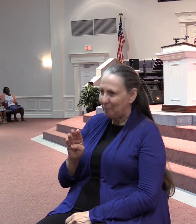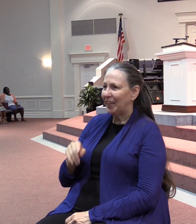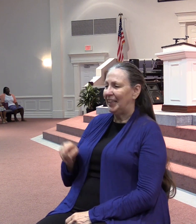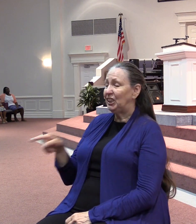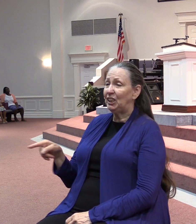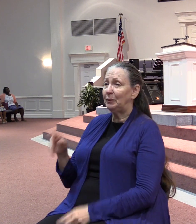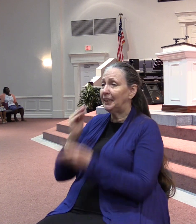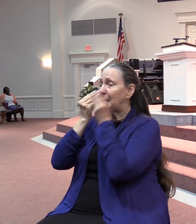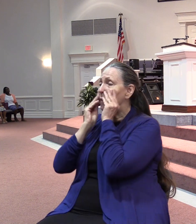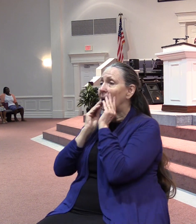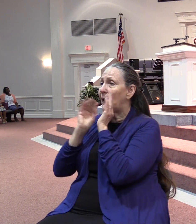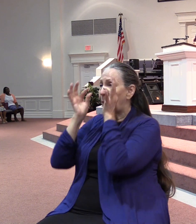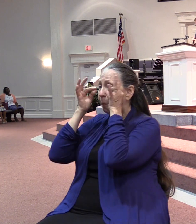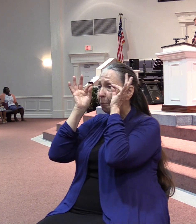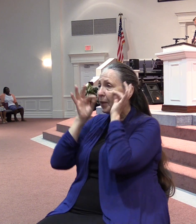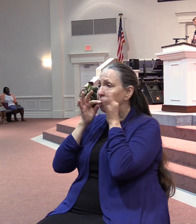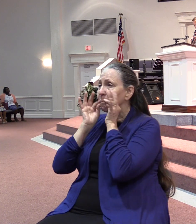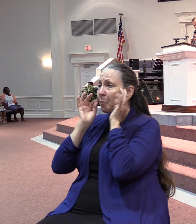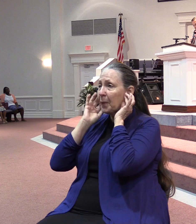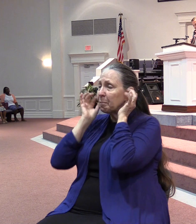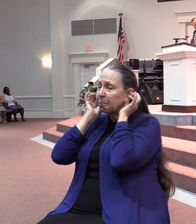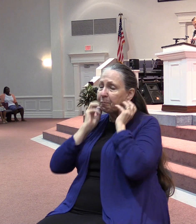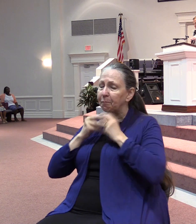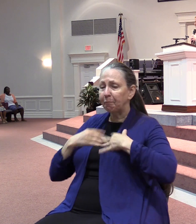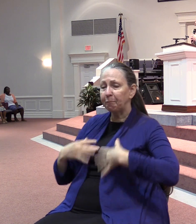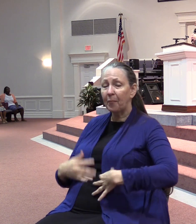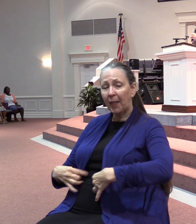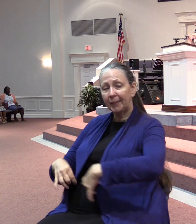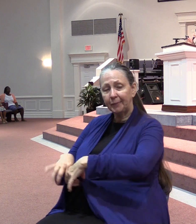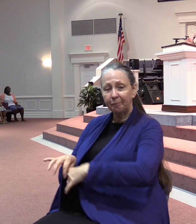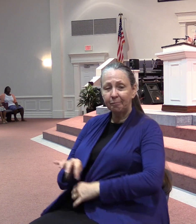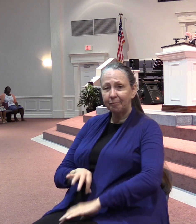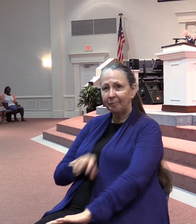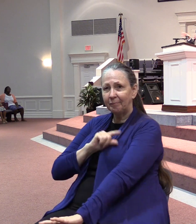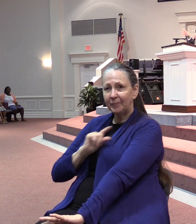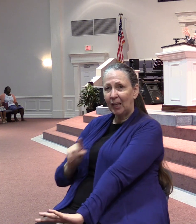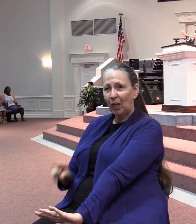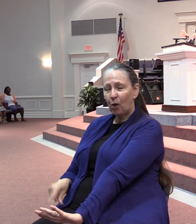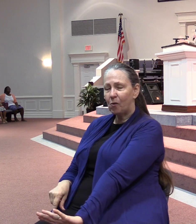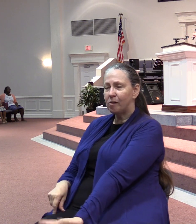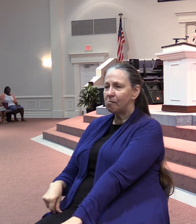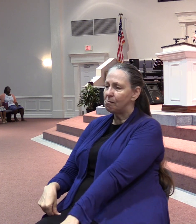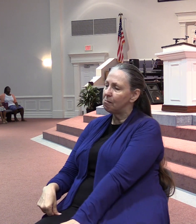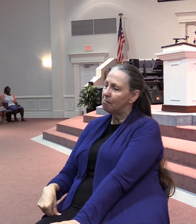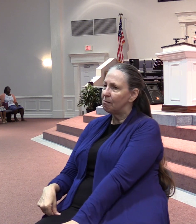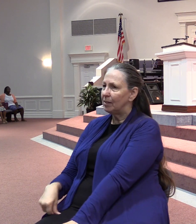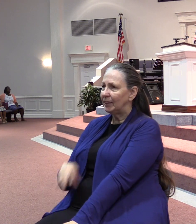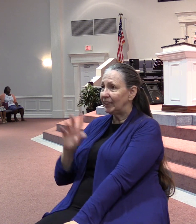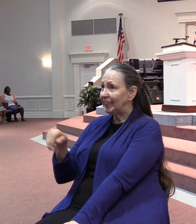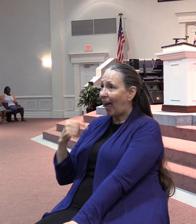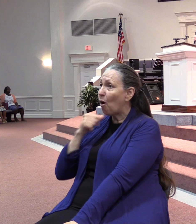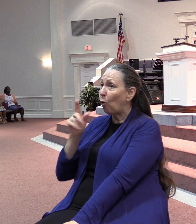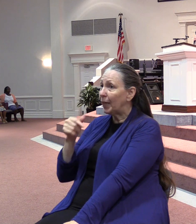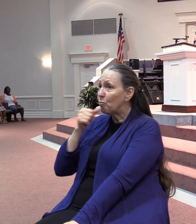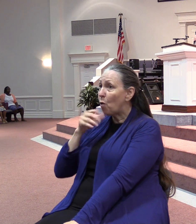painted up woman in scripture that the enemy used to seduce. Jezebel is not just a female.